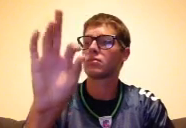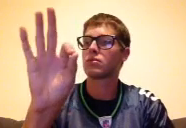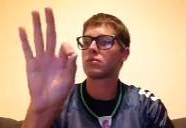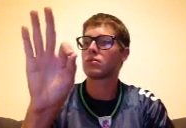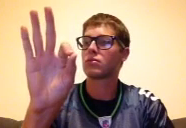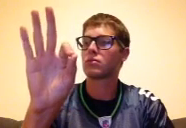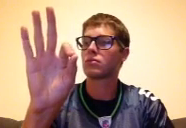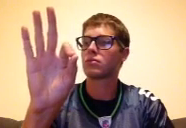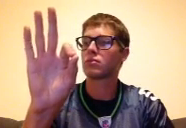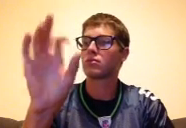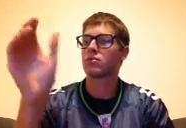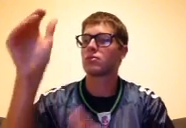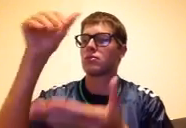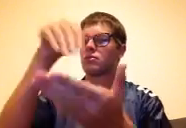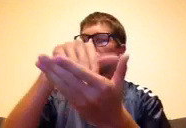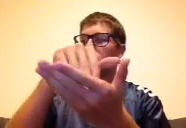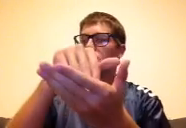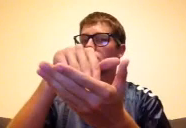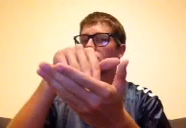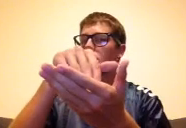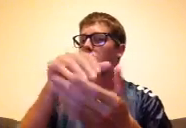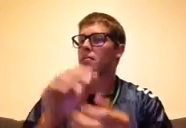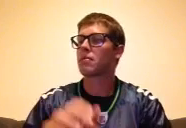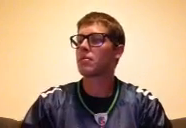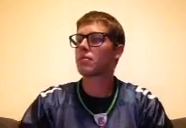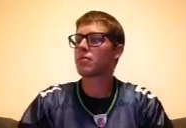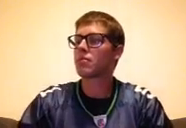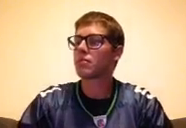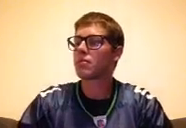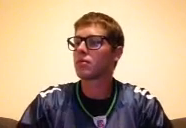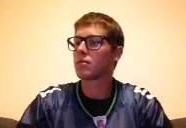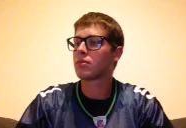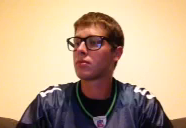No. How long does this make the flight? It's long already.